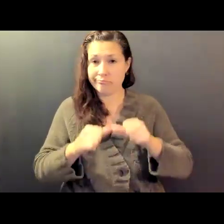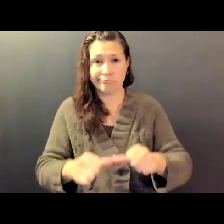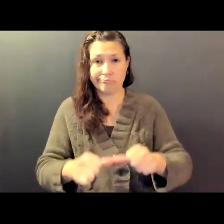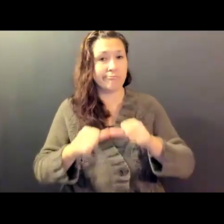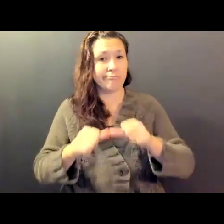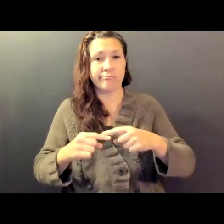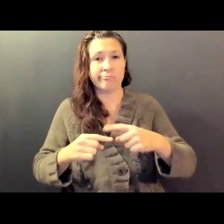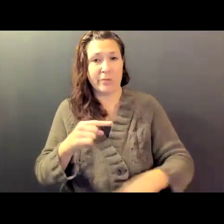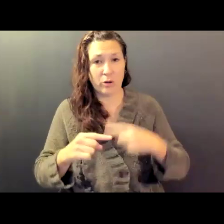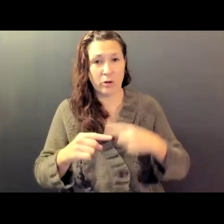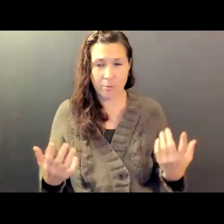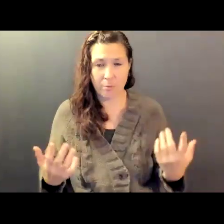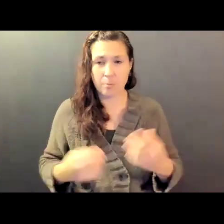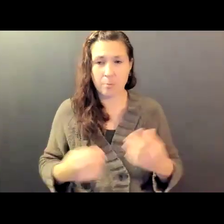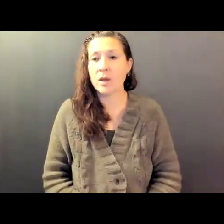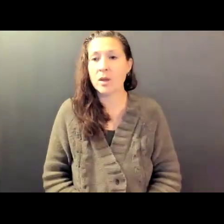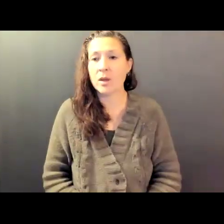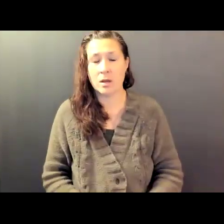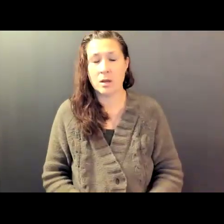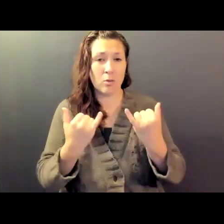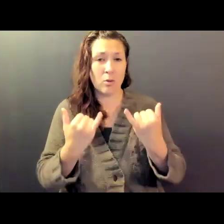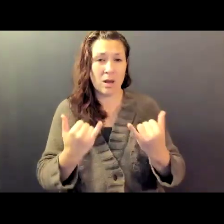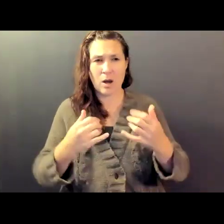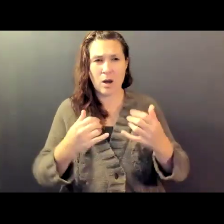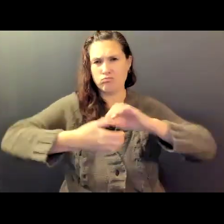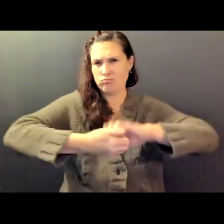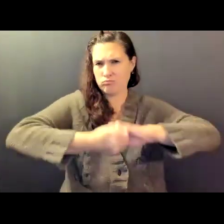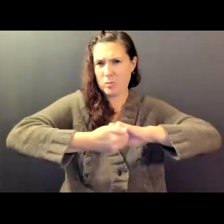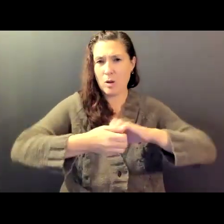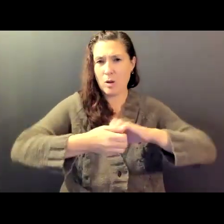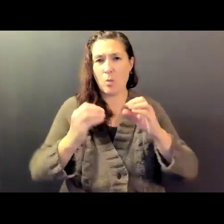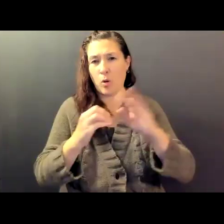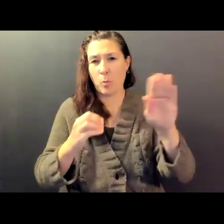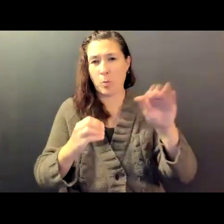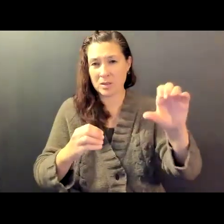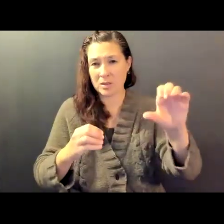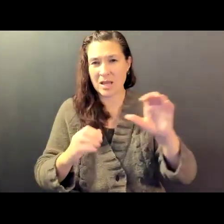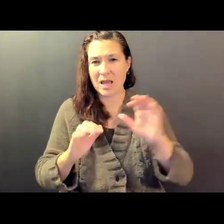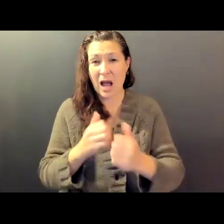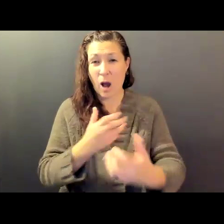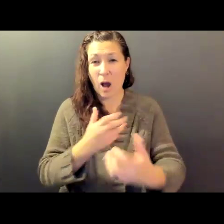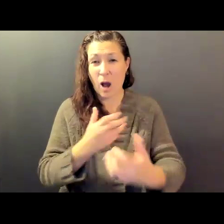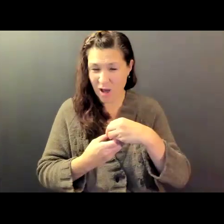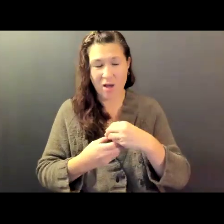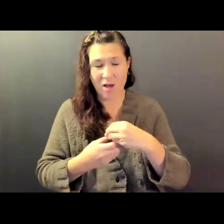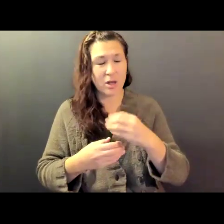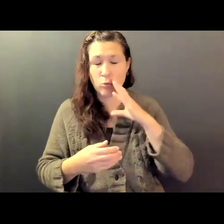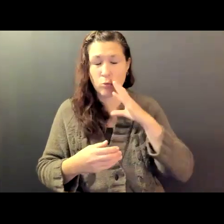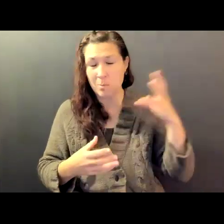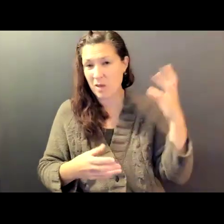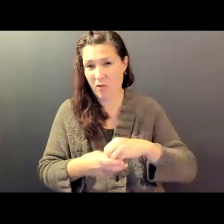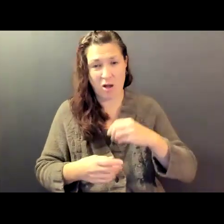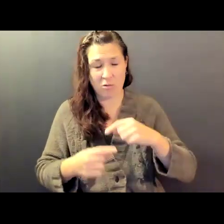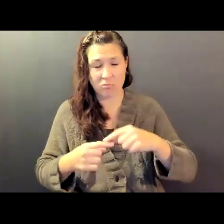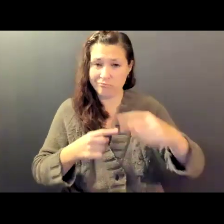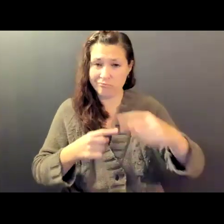we are working to improve in collaboration with you is how we engage the school committee in that process year-round, really